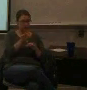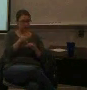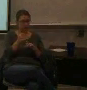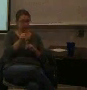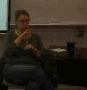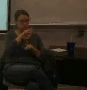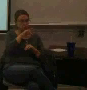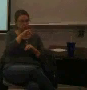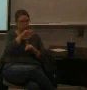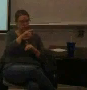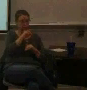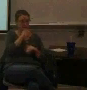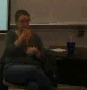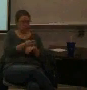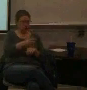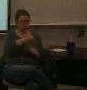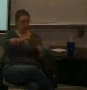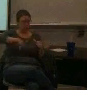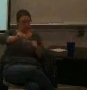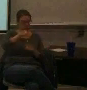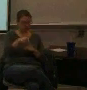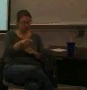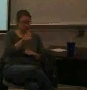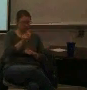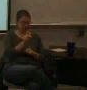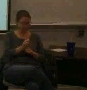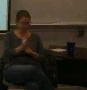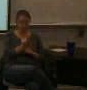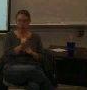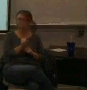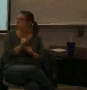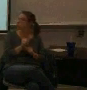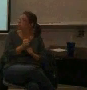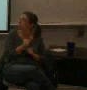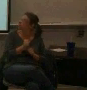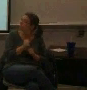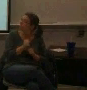the soils and rocks surrounding those lakes. Right?